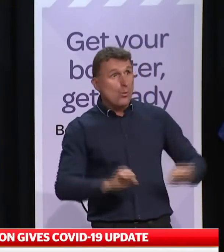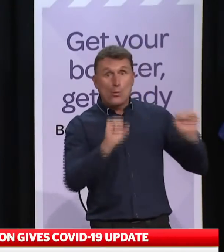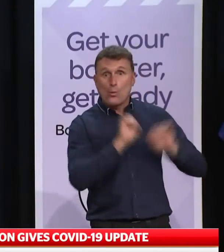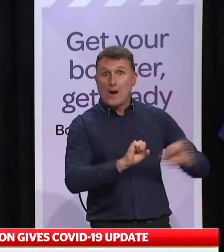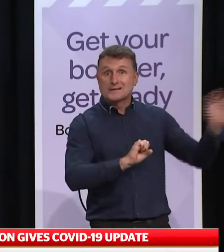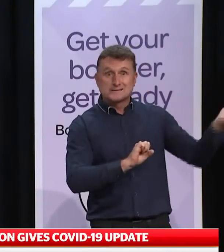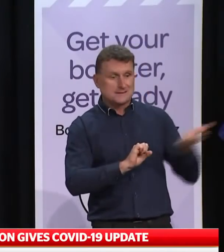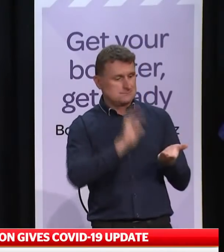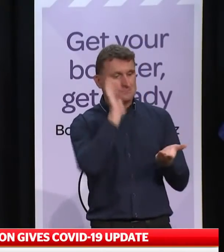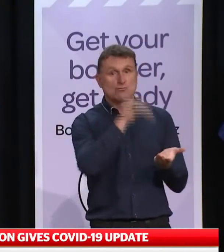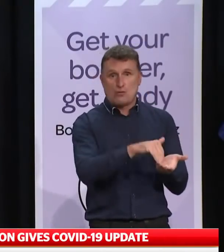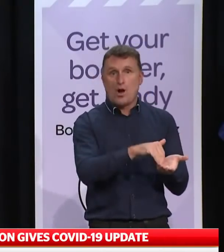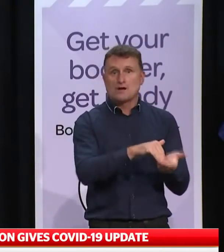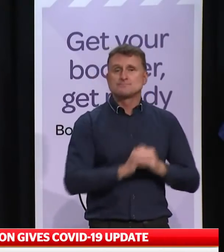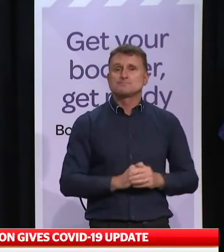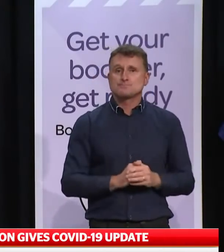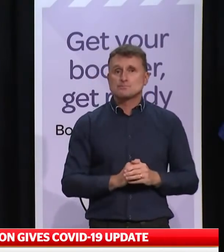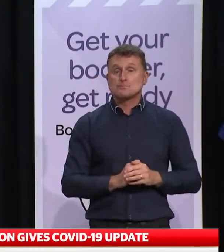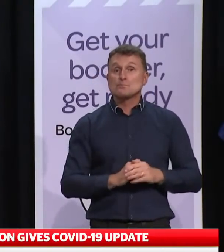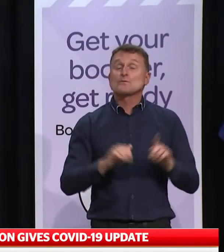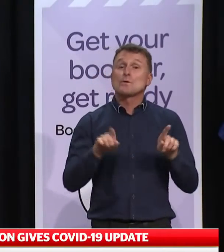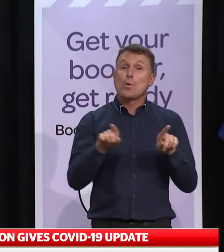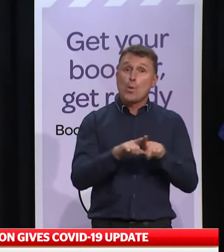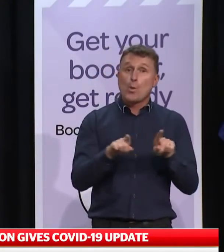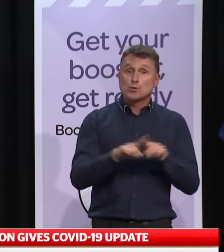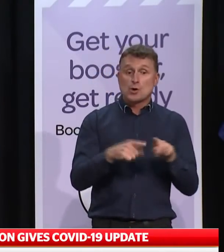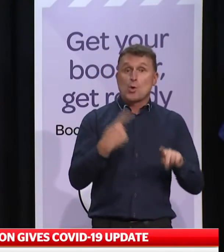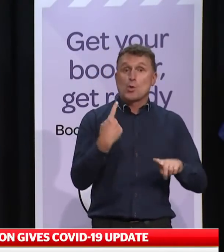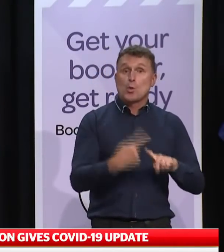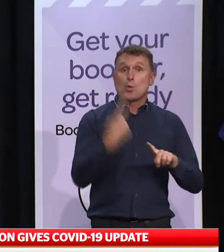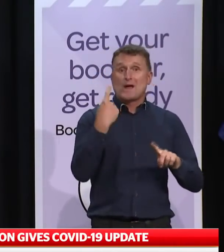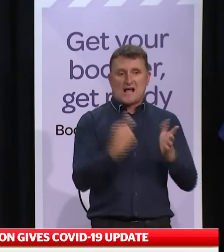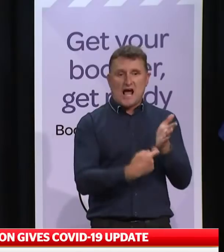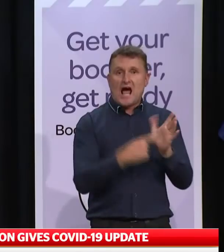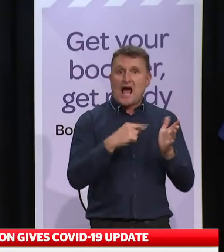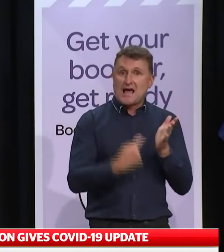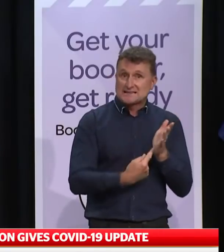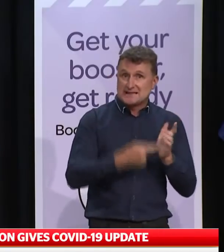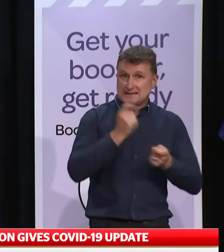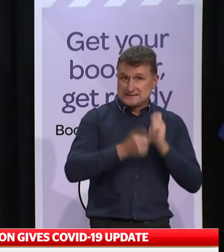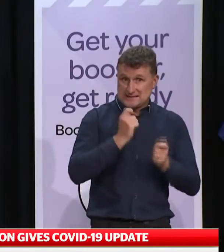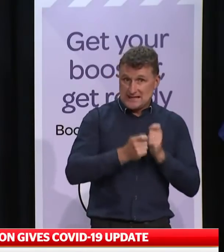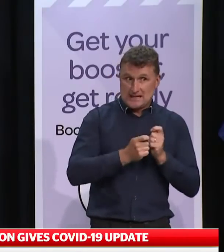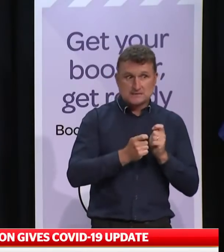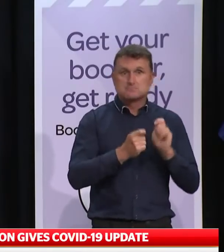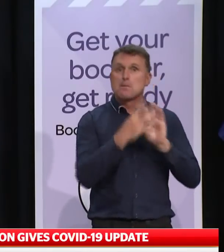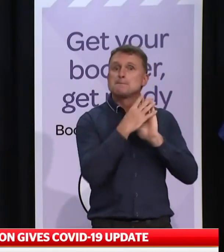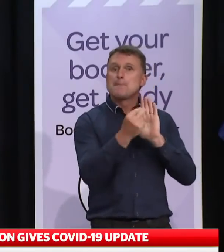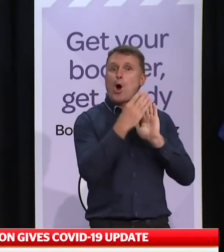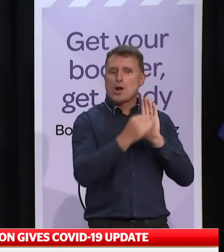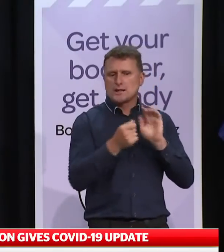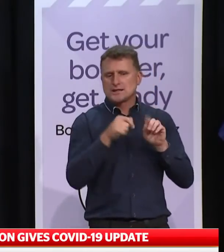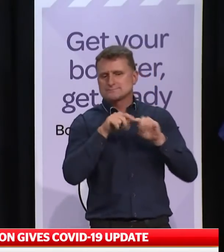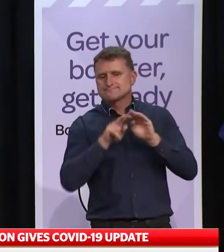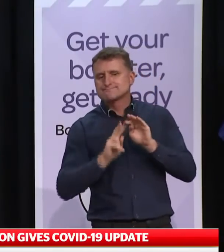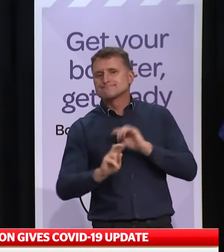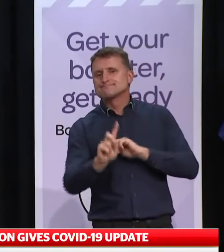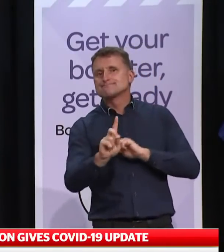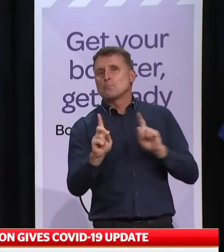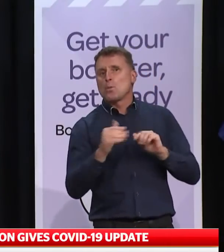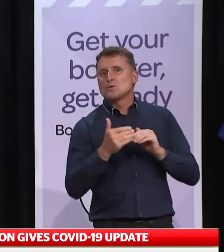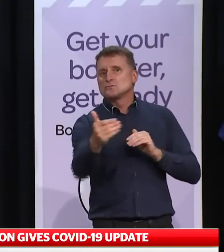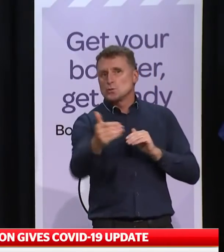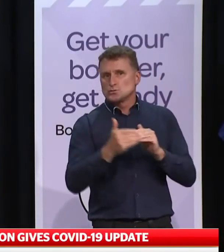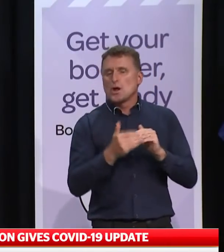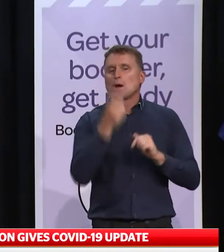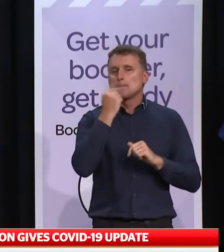forward. Modelling on the use of rapid antigen tests through the outbreak suggests that during the peak, we will likely be using 9 million